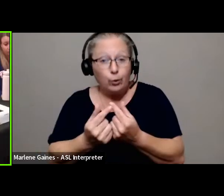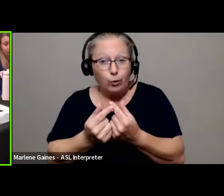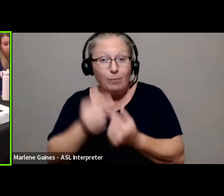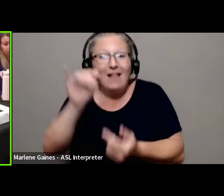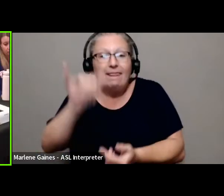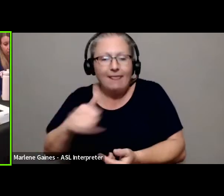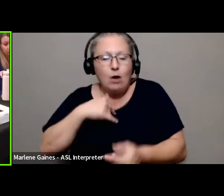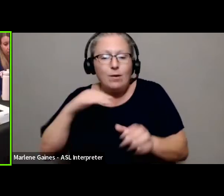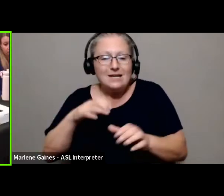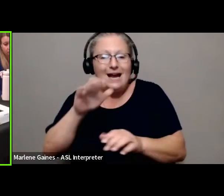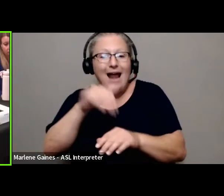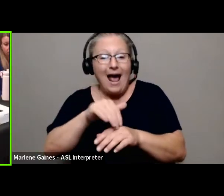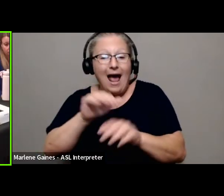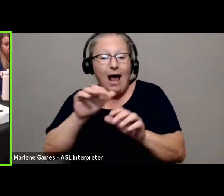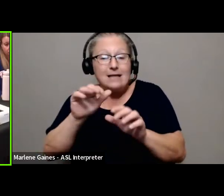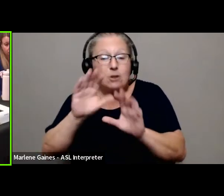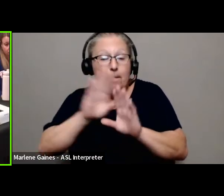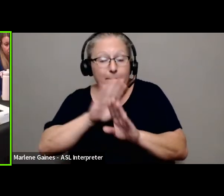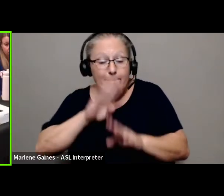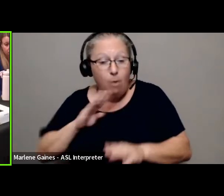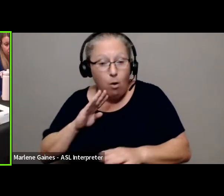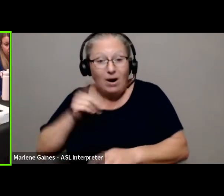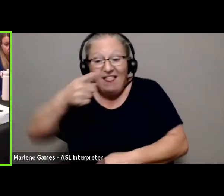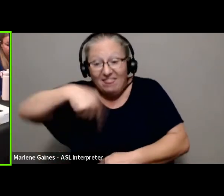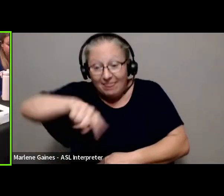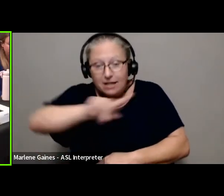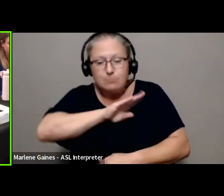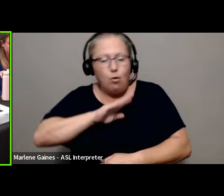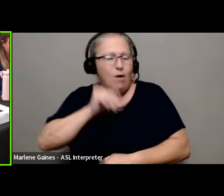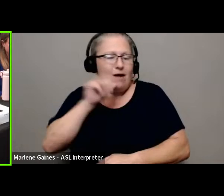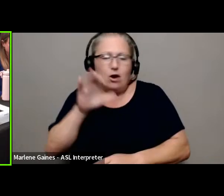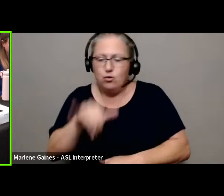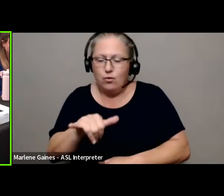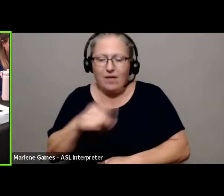that's what we did as a board. This board has not done that. Right.